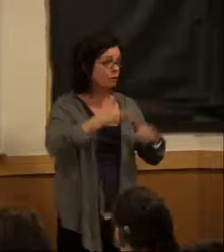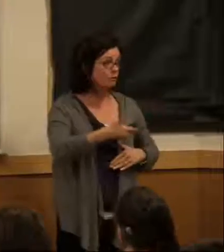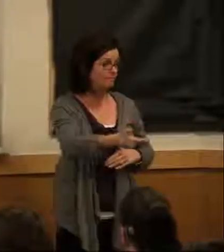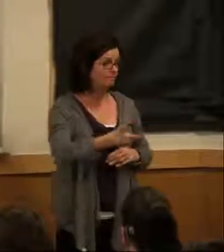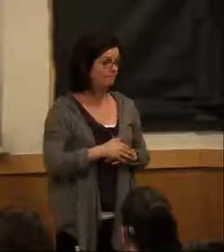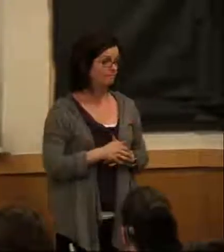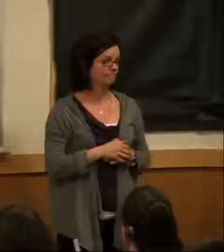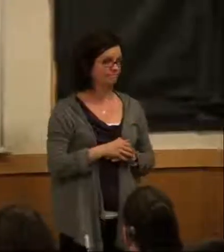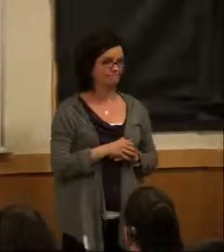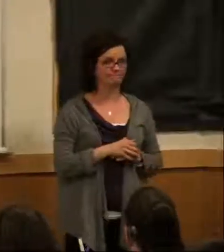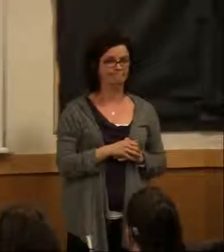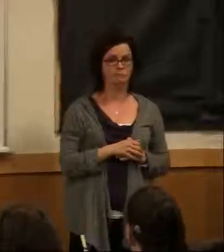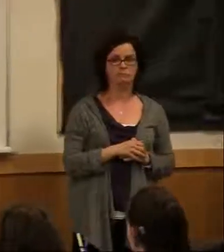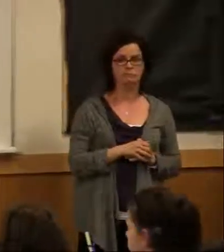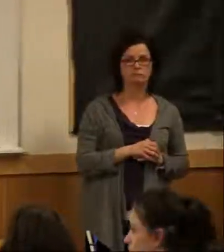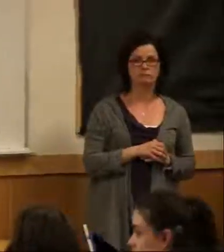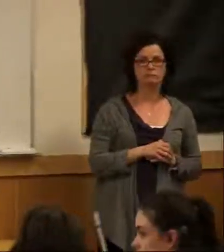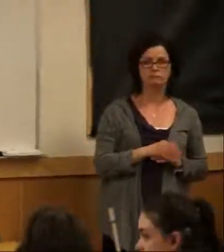me.